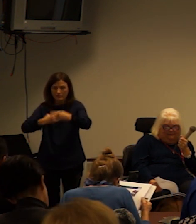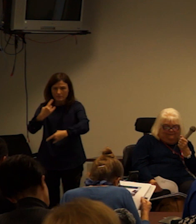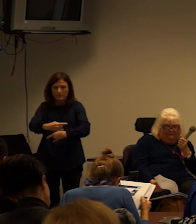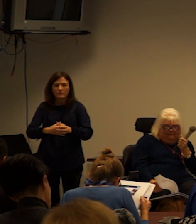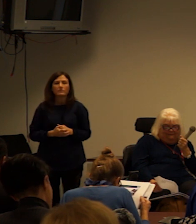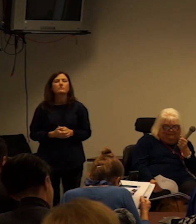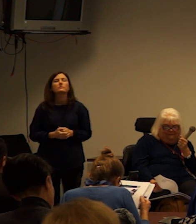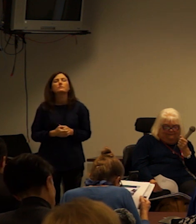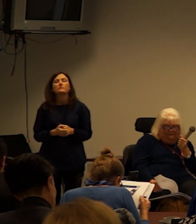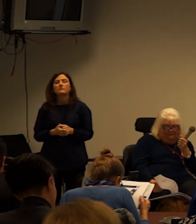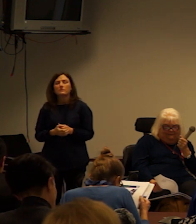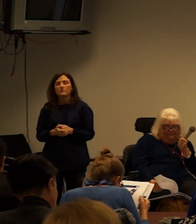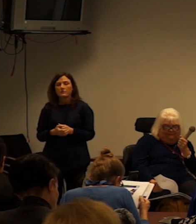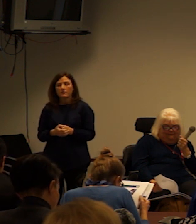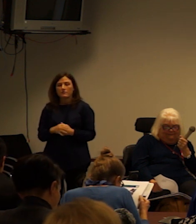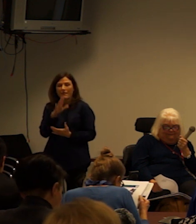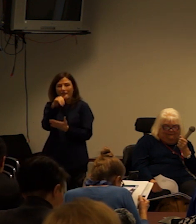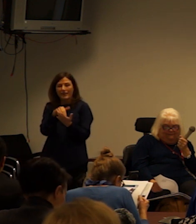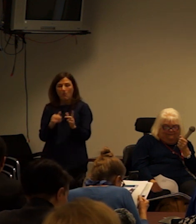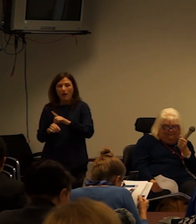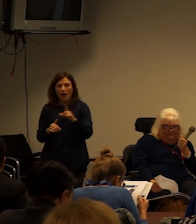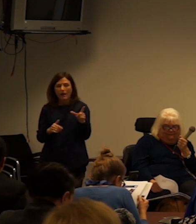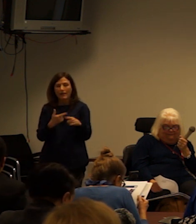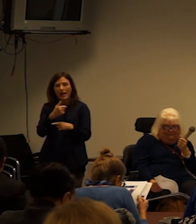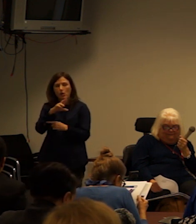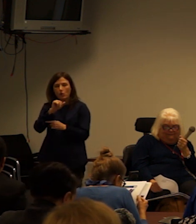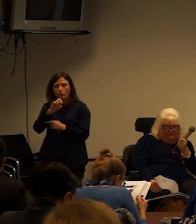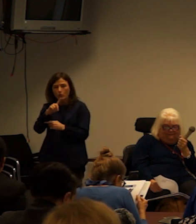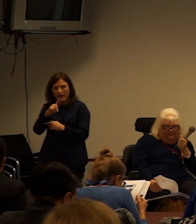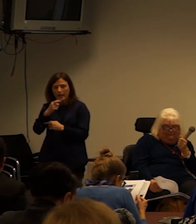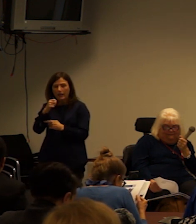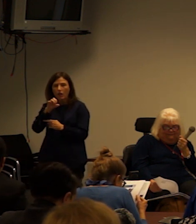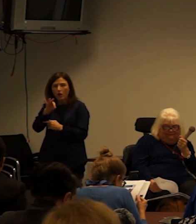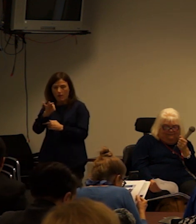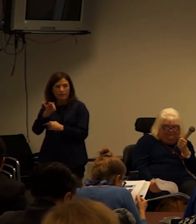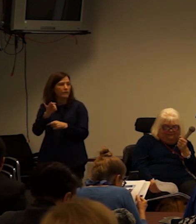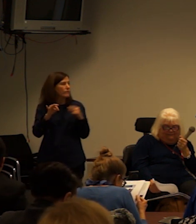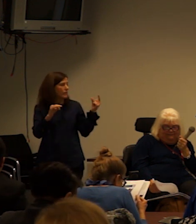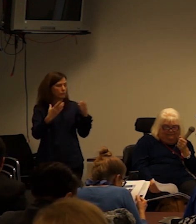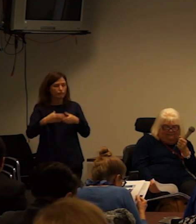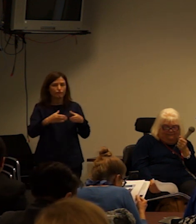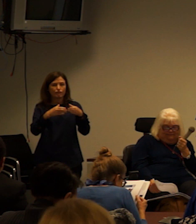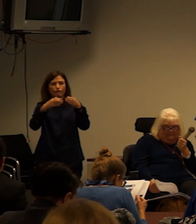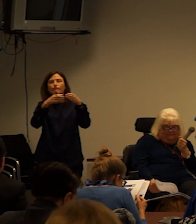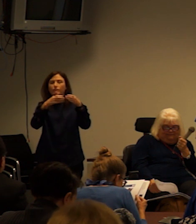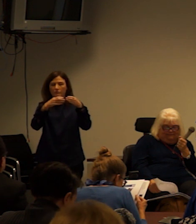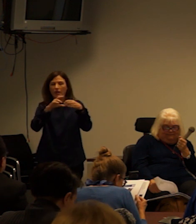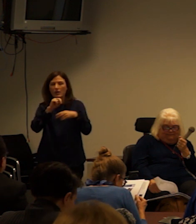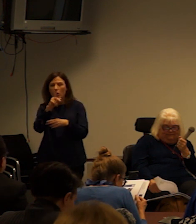And then in the middle on the left is the Grand Gulf Nuclear Station smokestack.